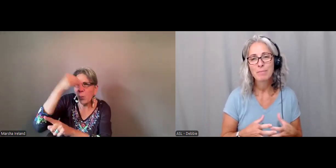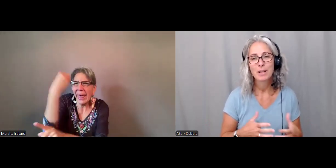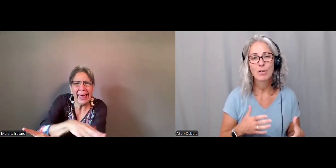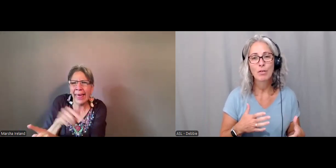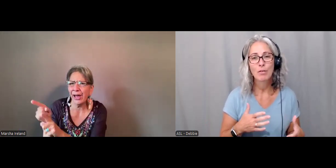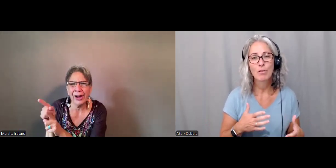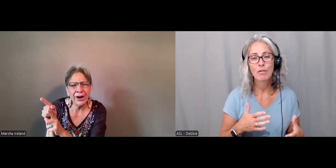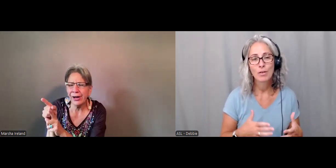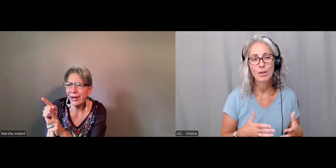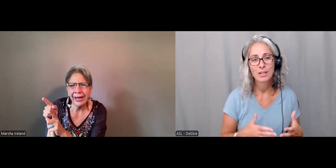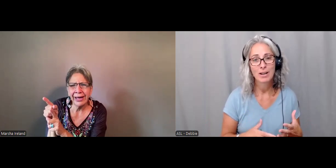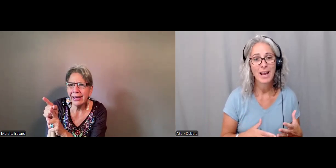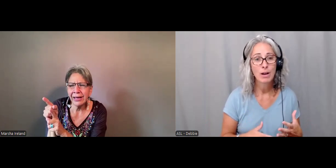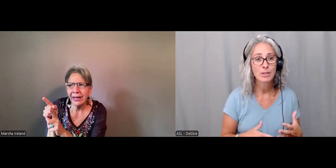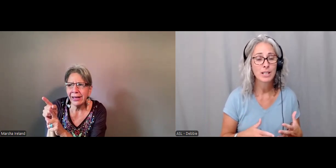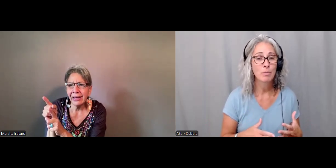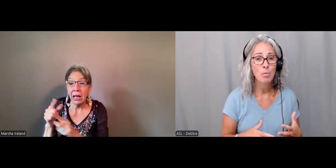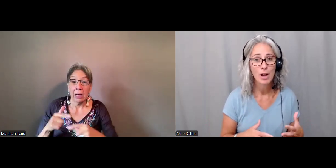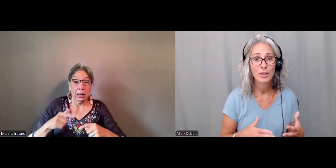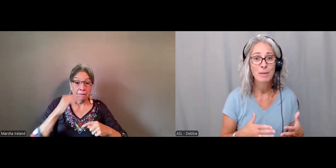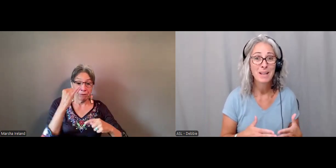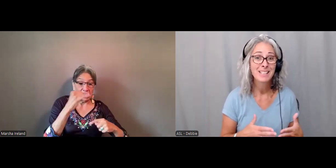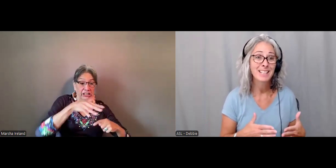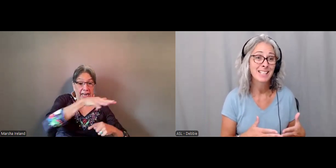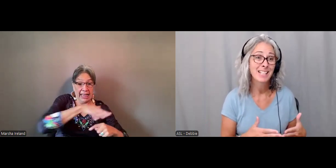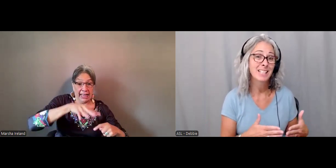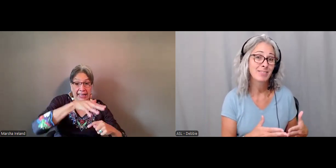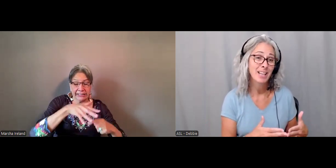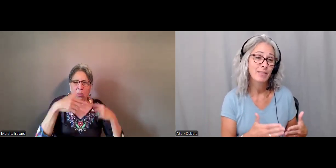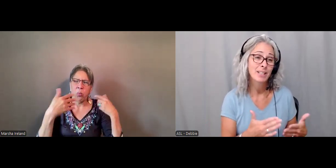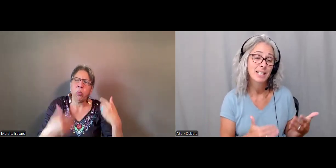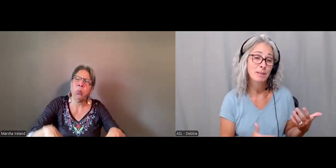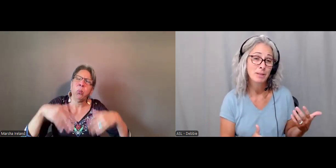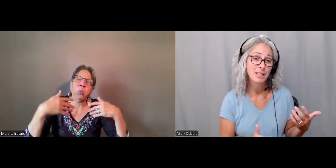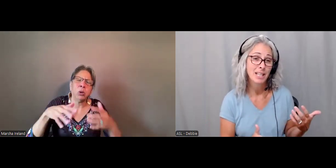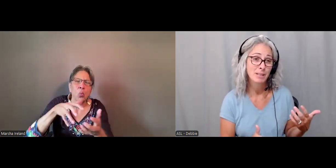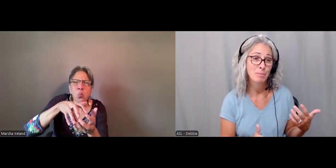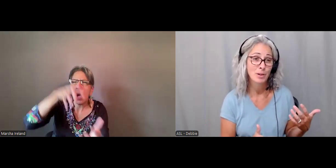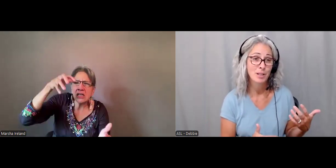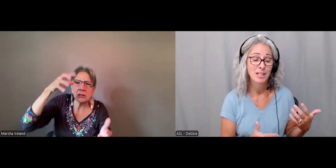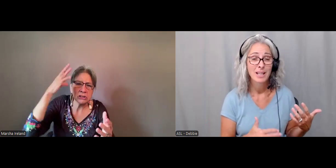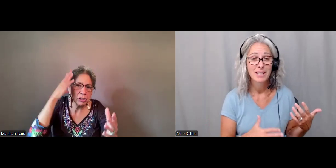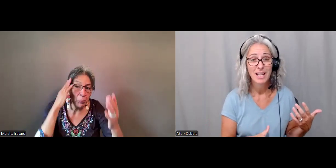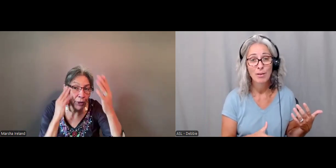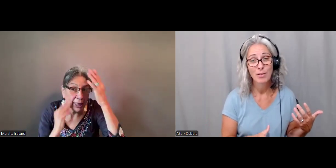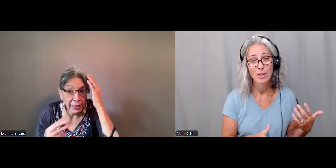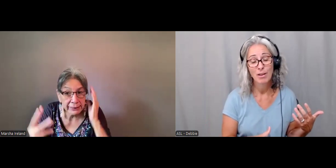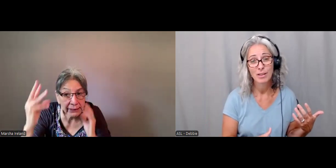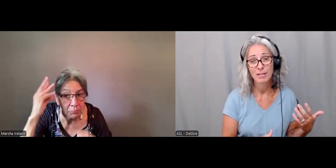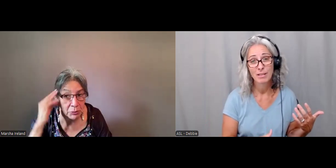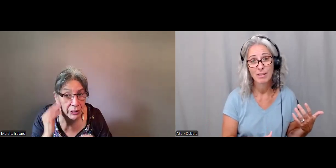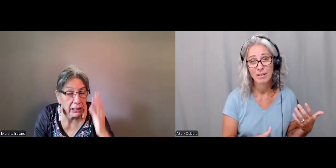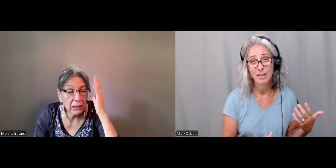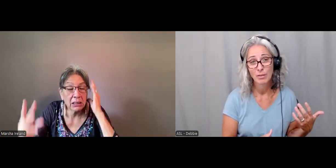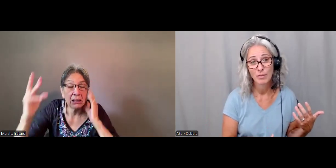we have been focused on housing and water, the basic necessities of life, accessibility has been put down